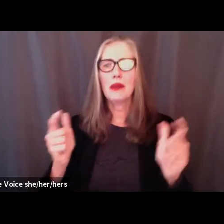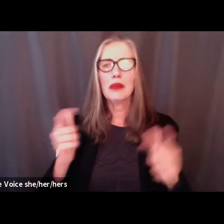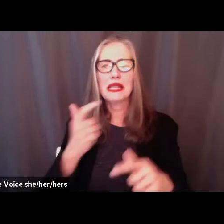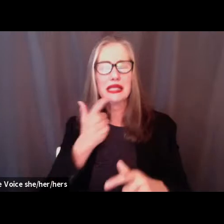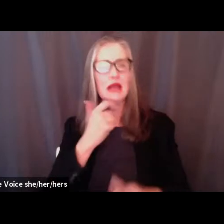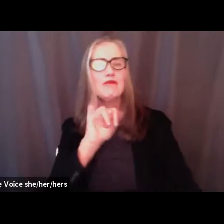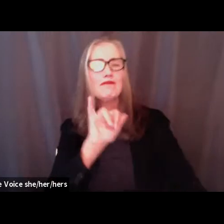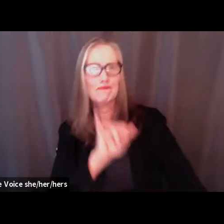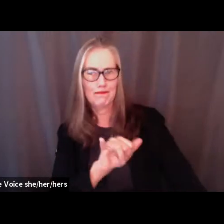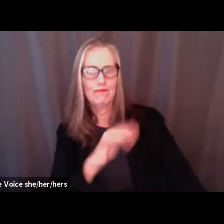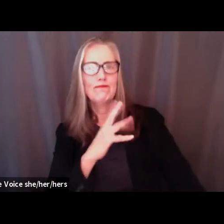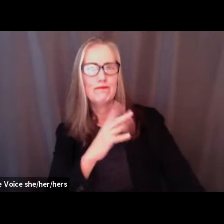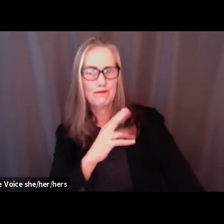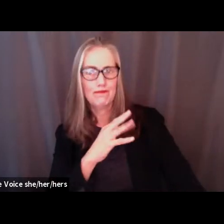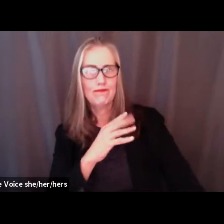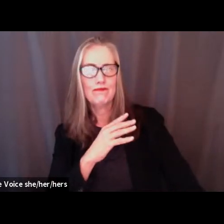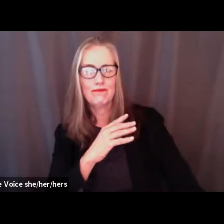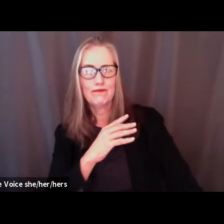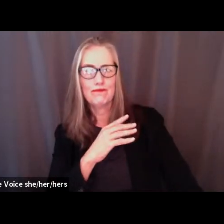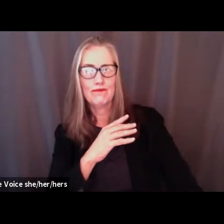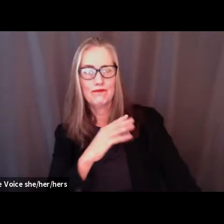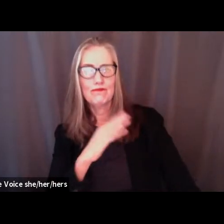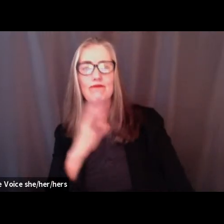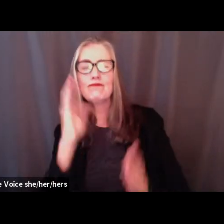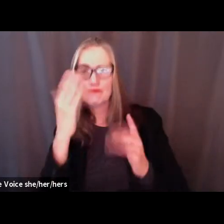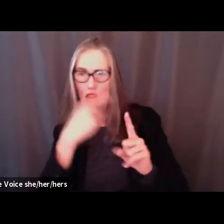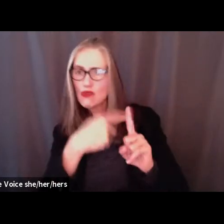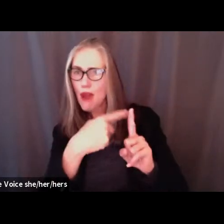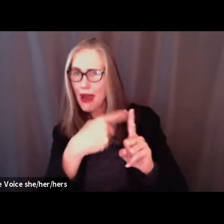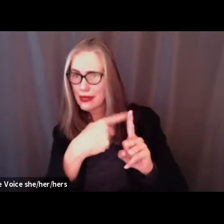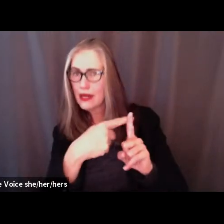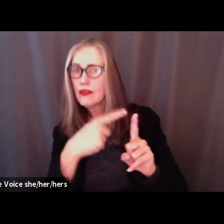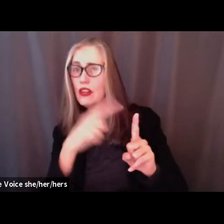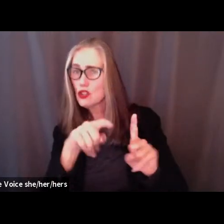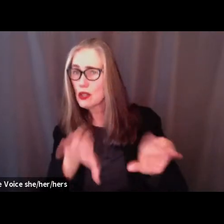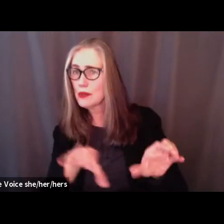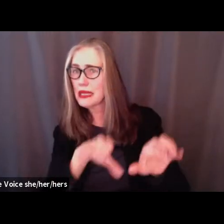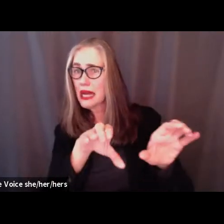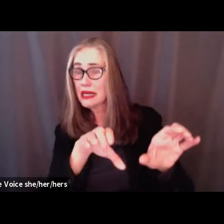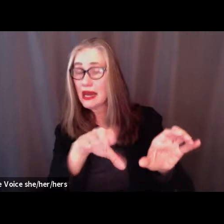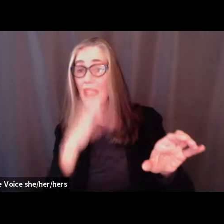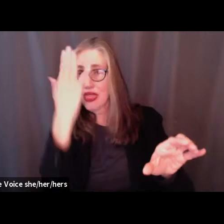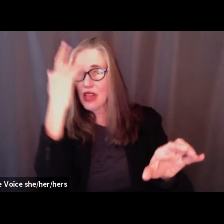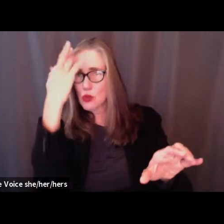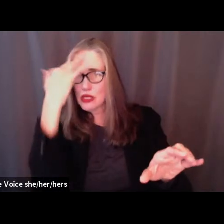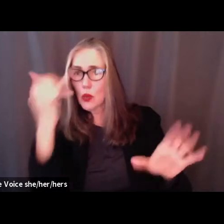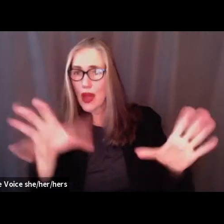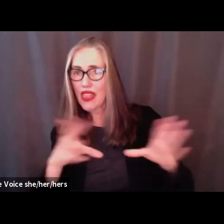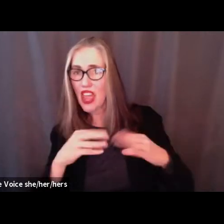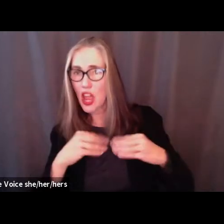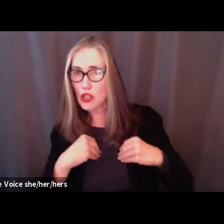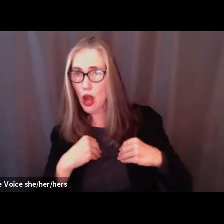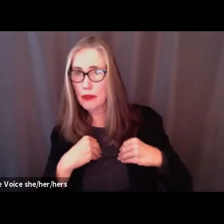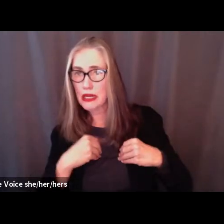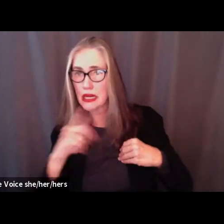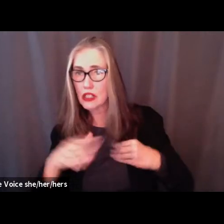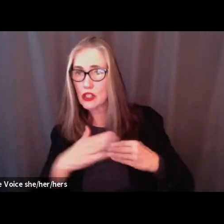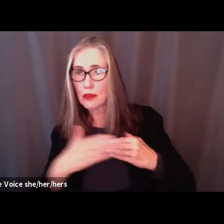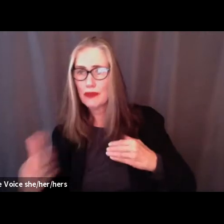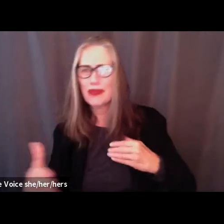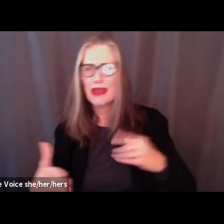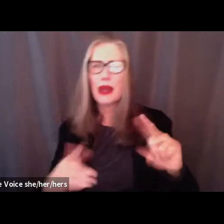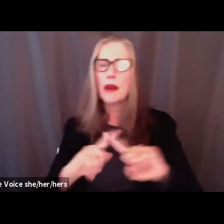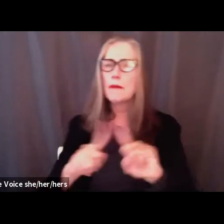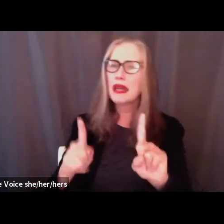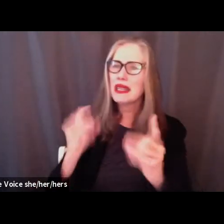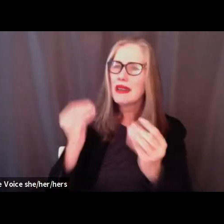attractive, was something that ought to be done, and so that's why it was adopted, and that's why it'll be before the point of information. Don't you think this